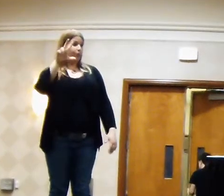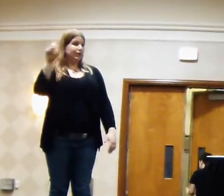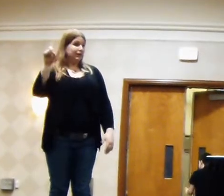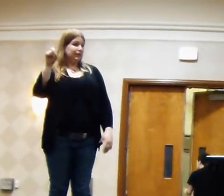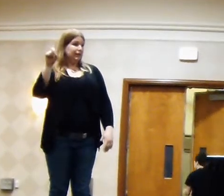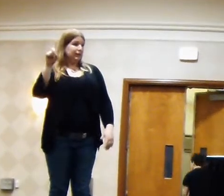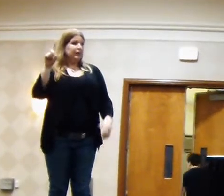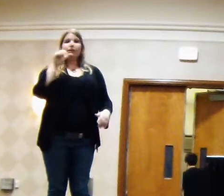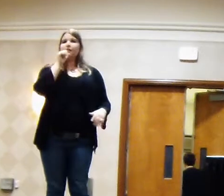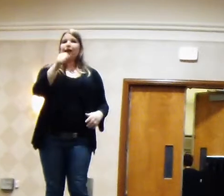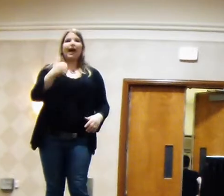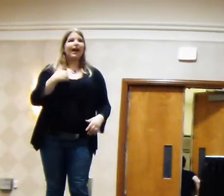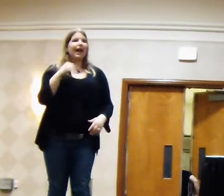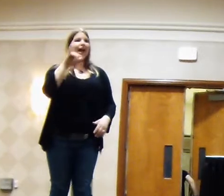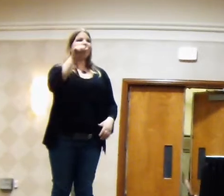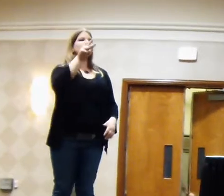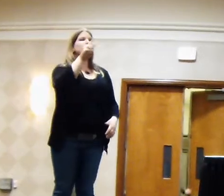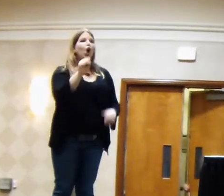have Jaws 19. So